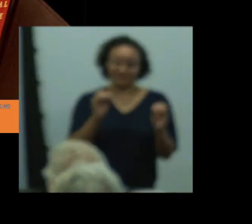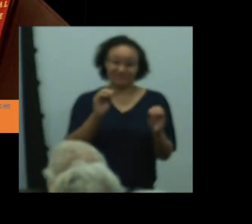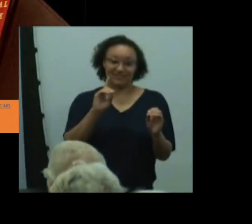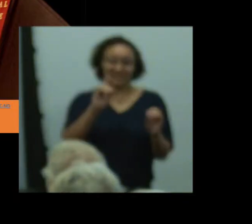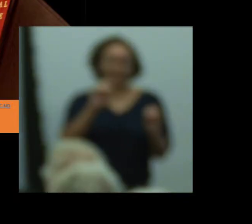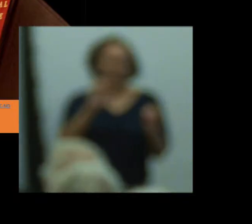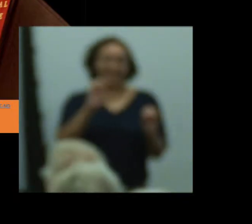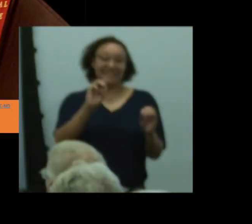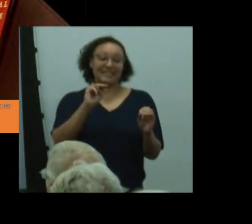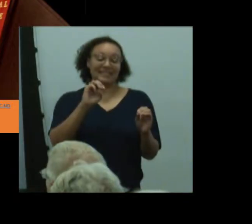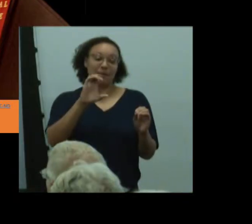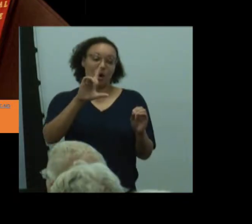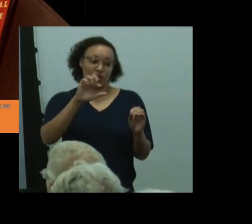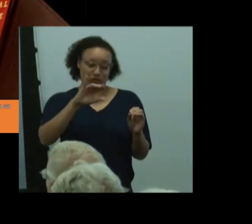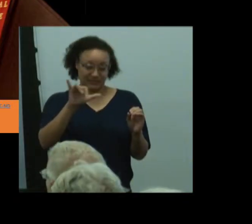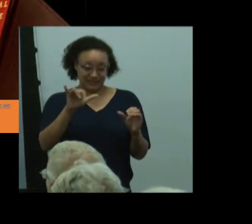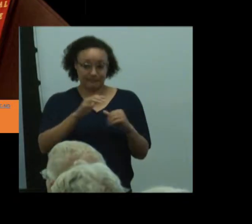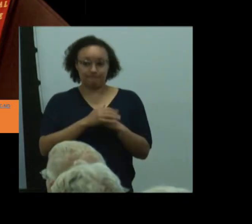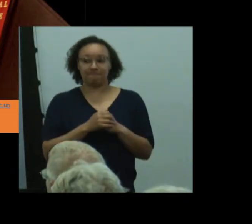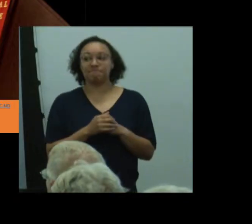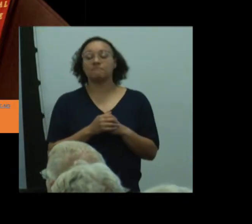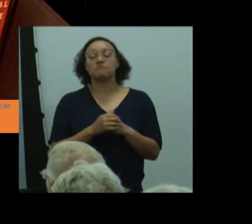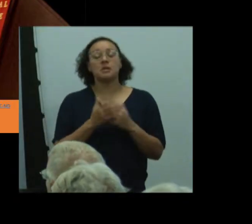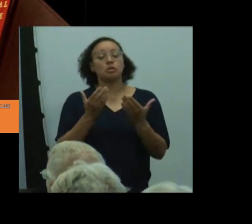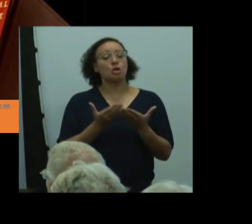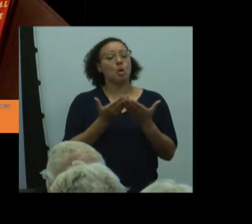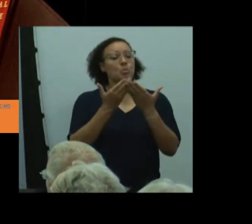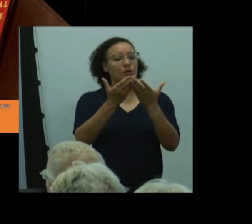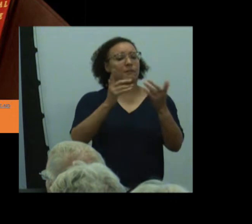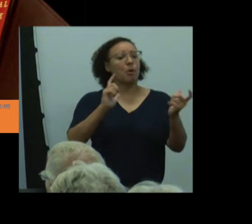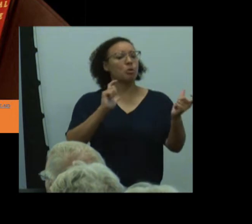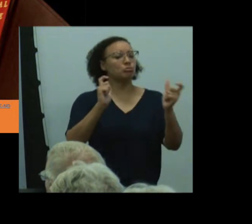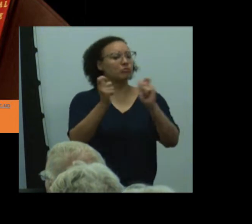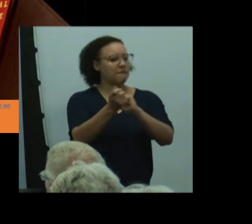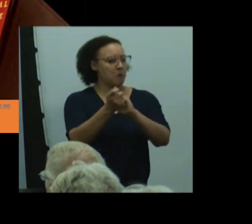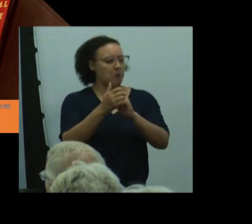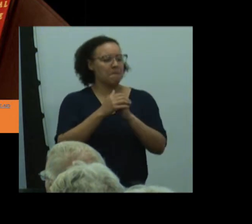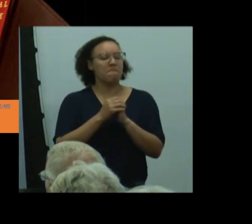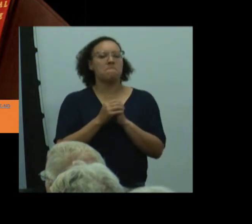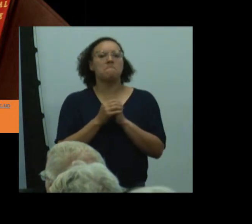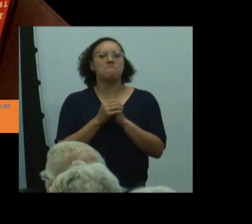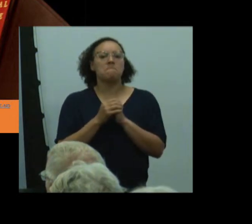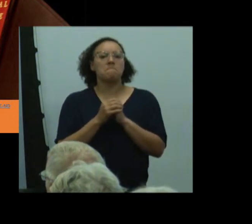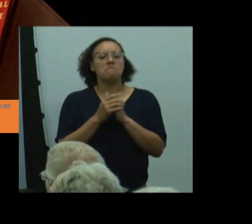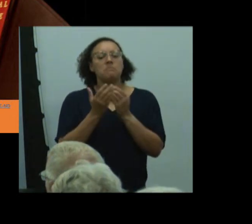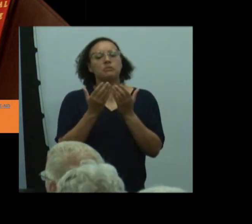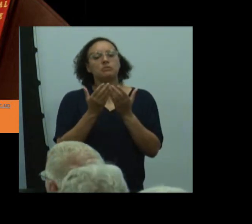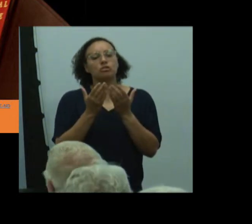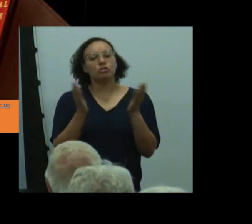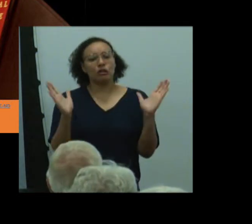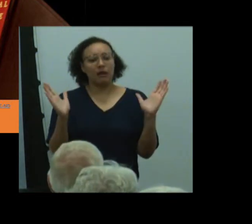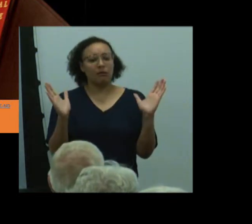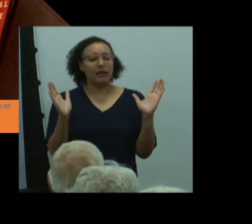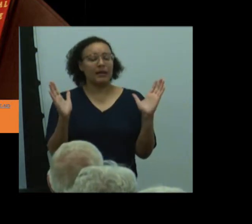So, proposed reforms. In general, the reforms